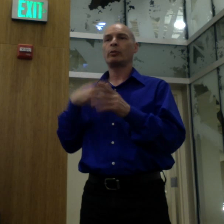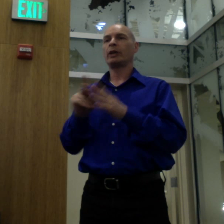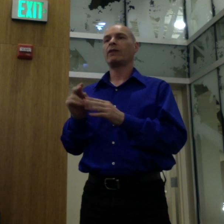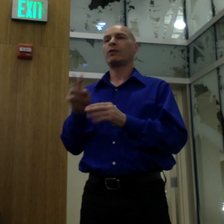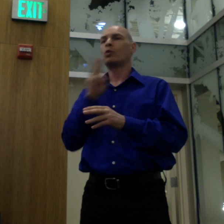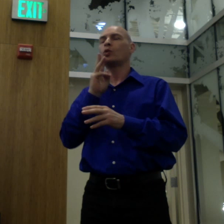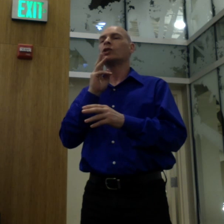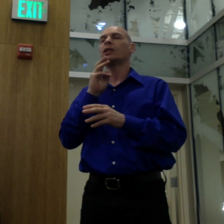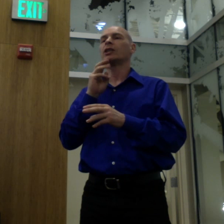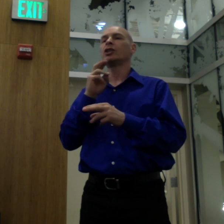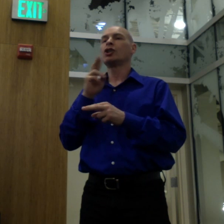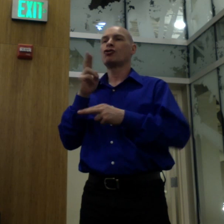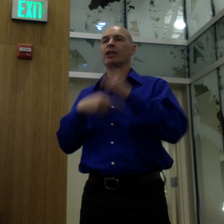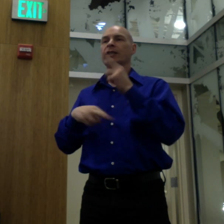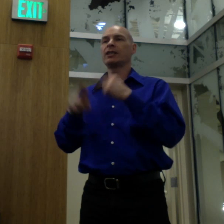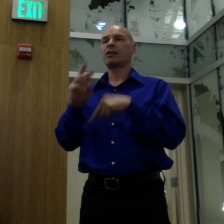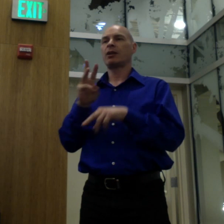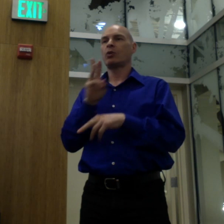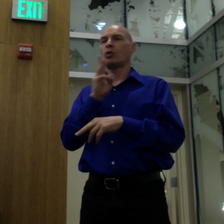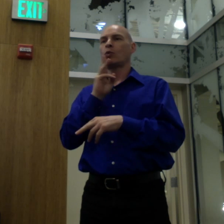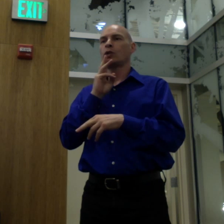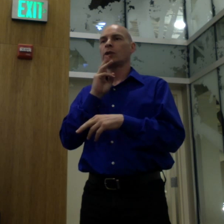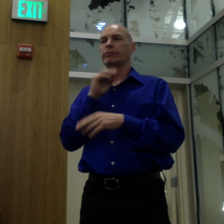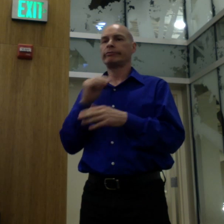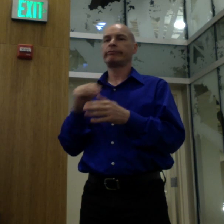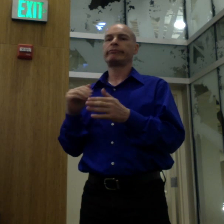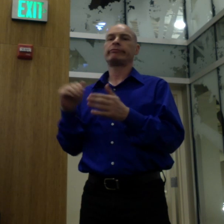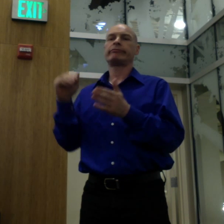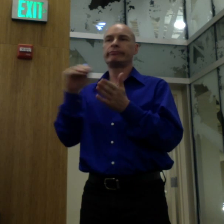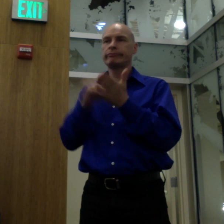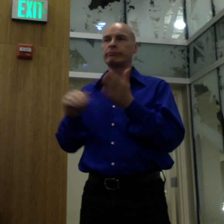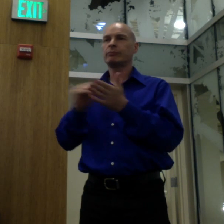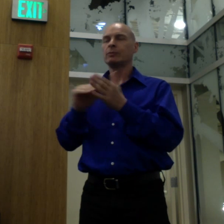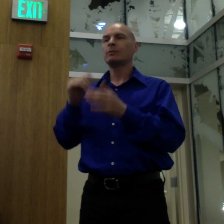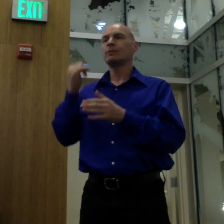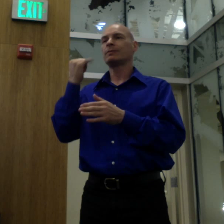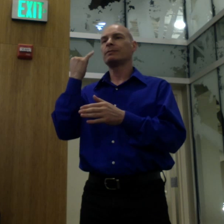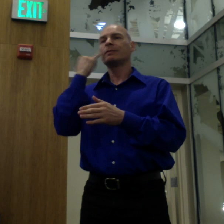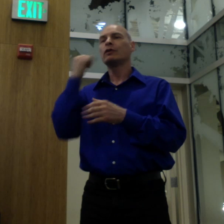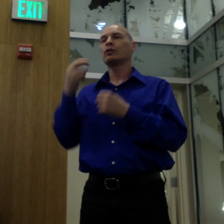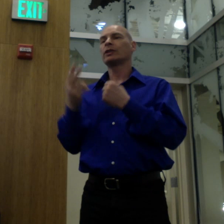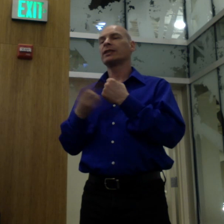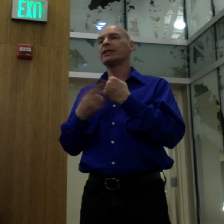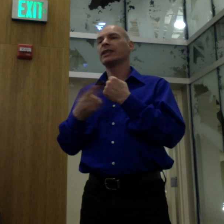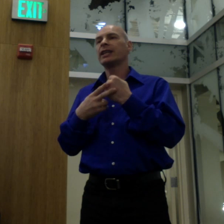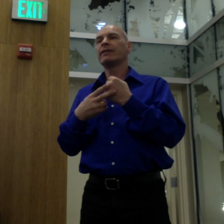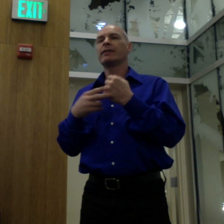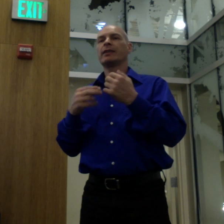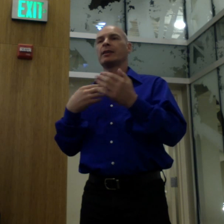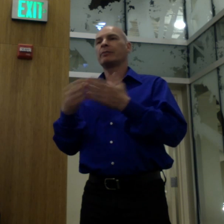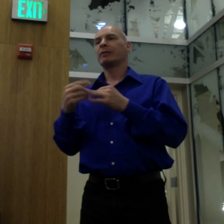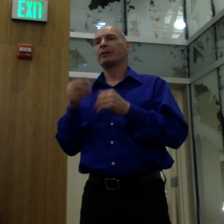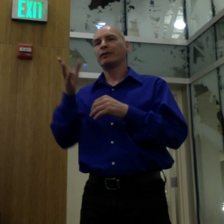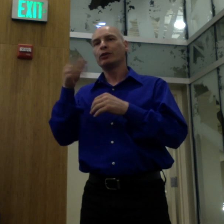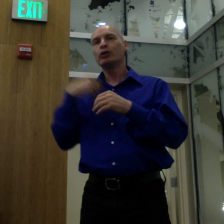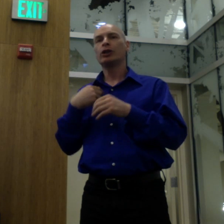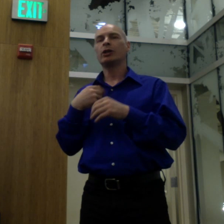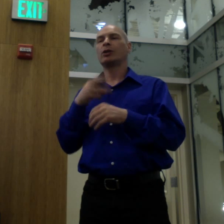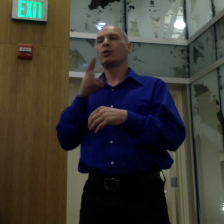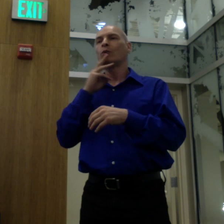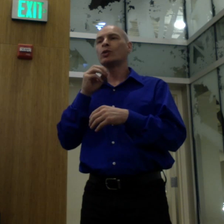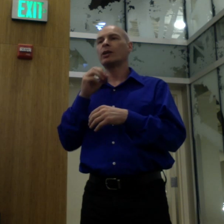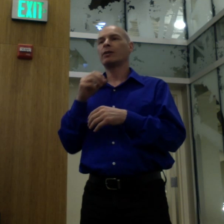it. Use that water, constantly keep replenishing your supply, water the plants, drink it, do whatever you can, just